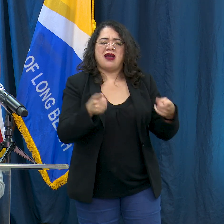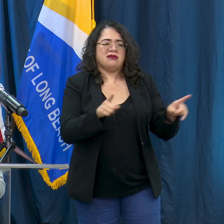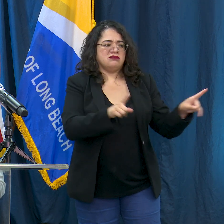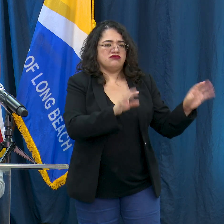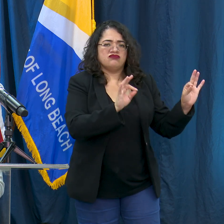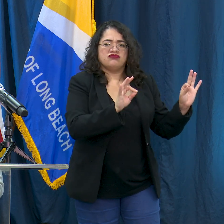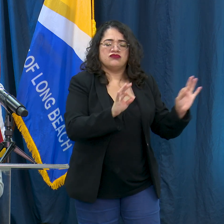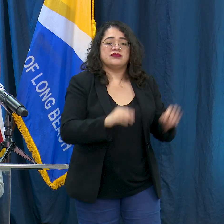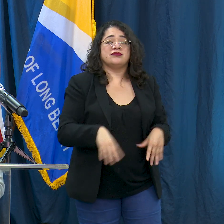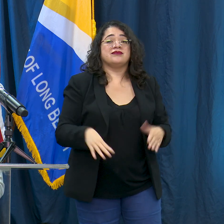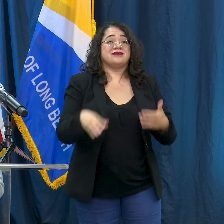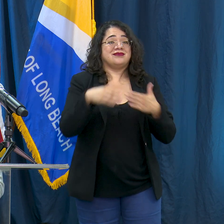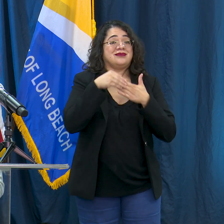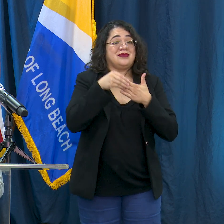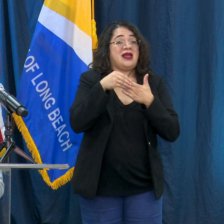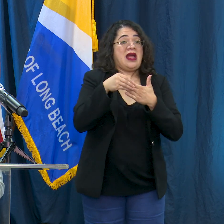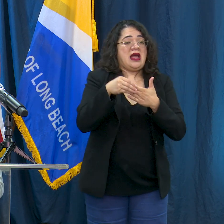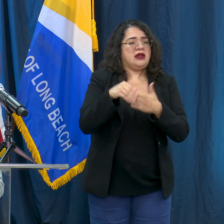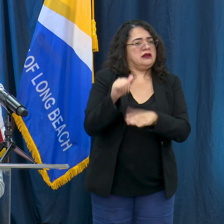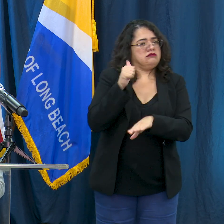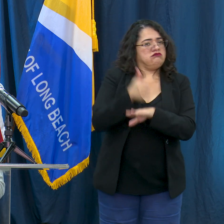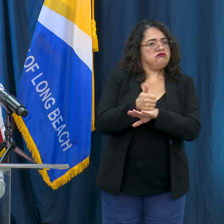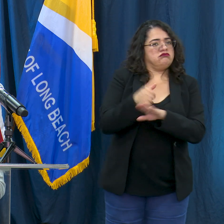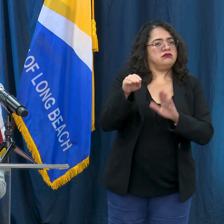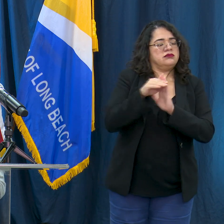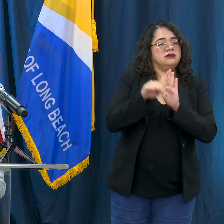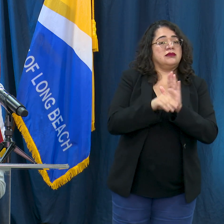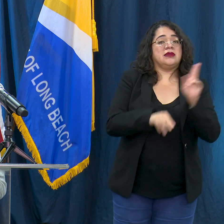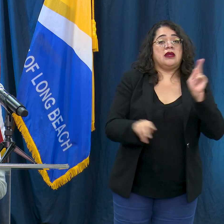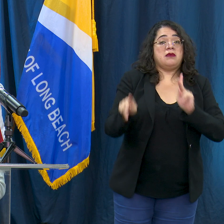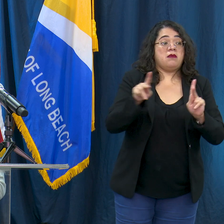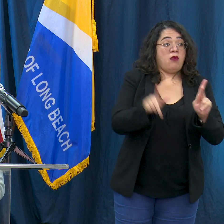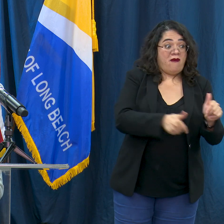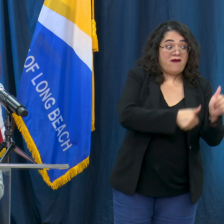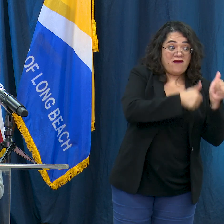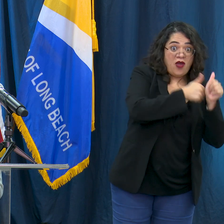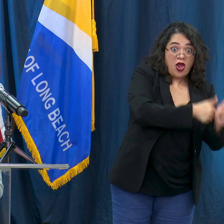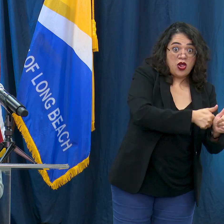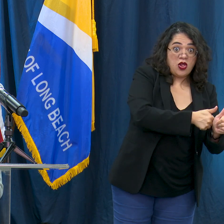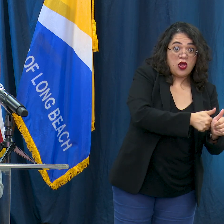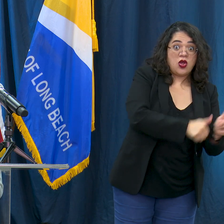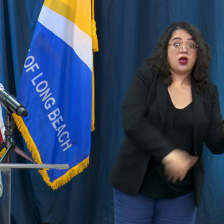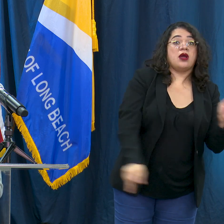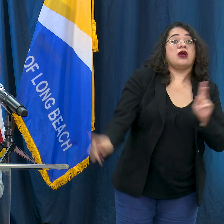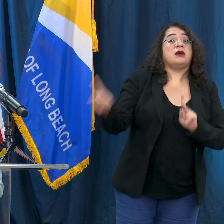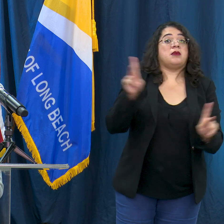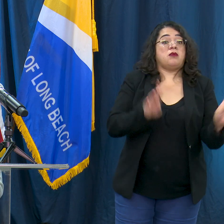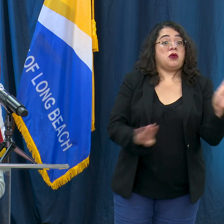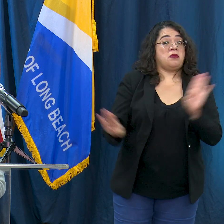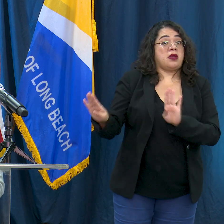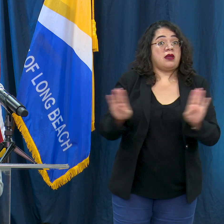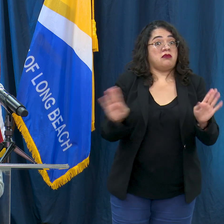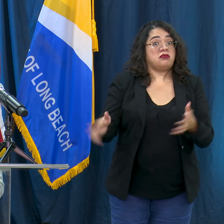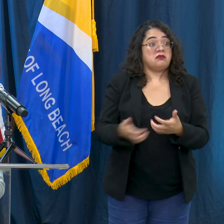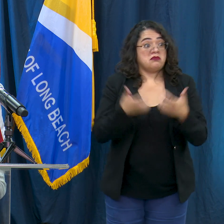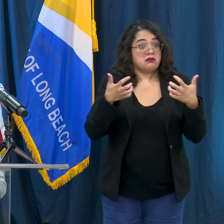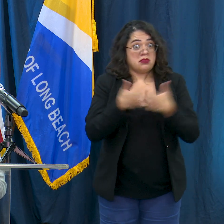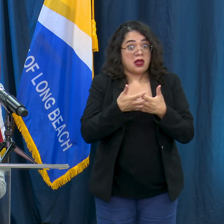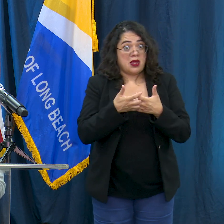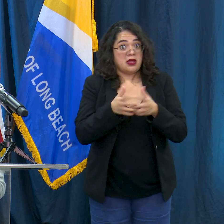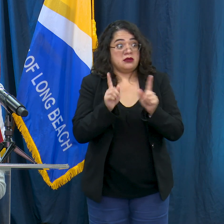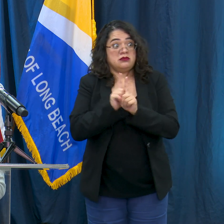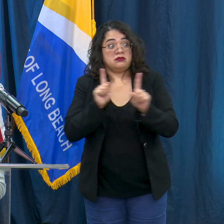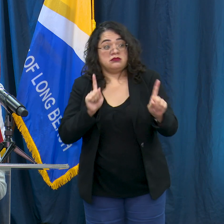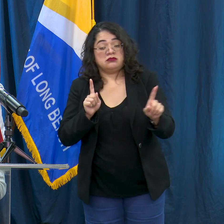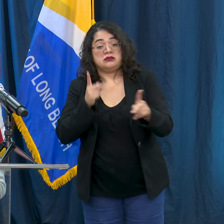places, the guidance is in place, and if the guidance are followed and the people who are visiting those establishments are following those guidances, I think we're in pretty good